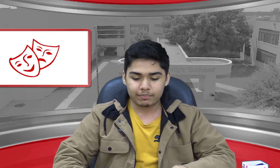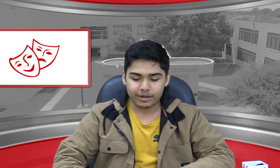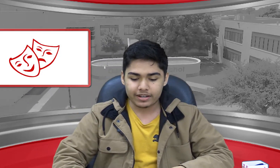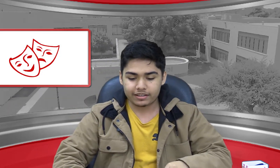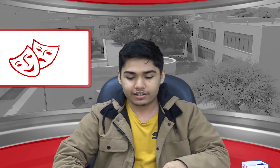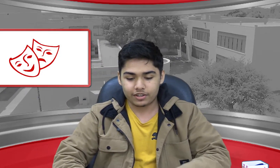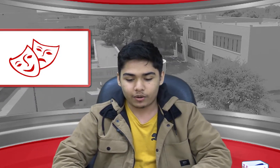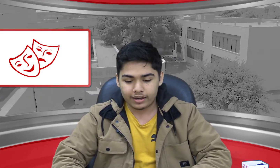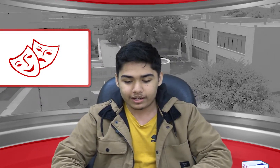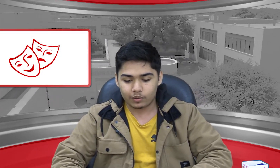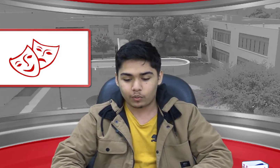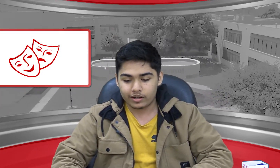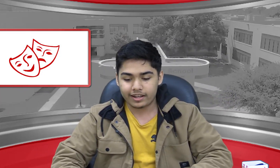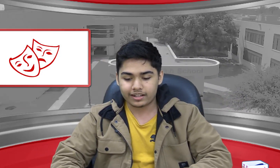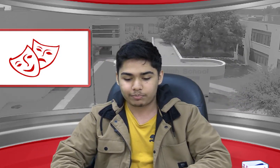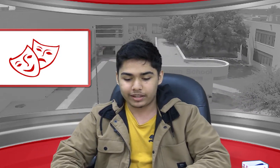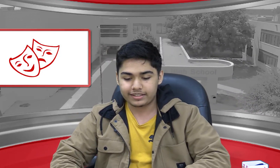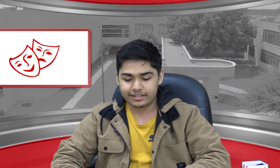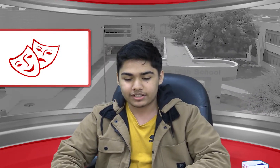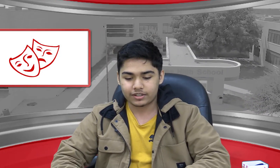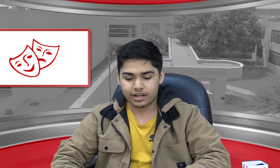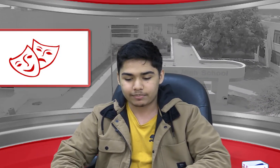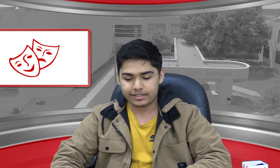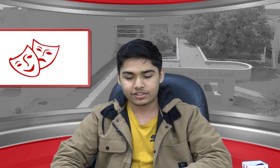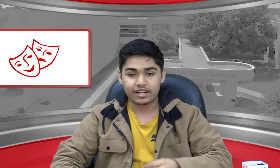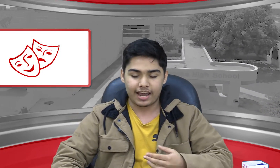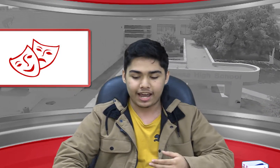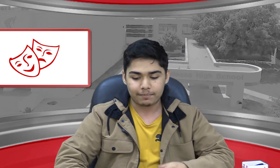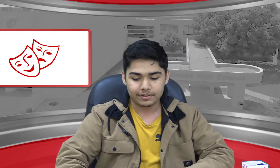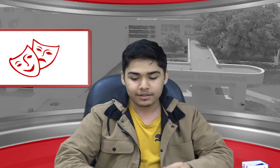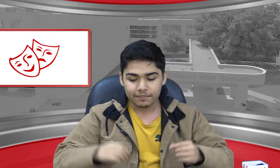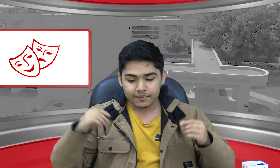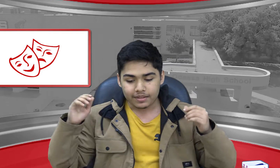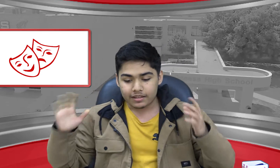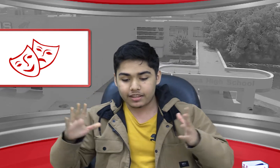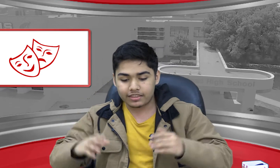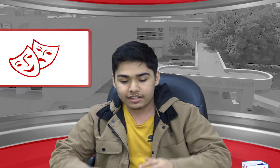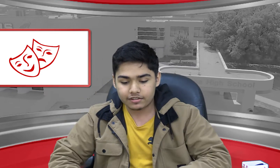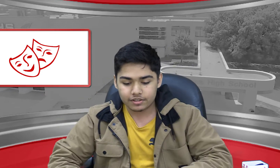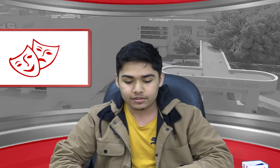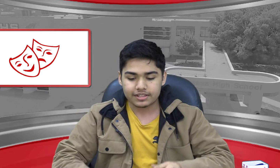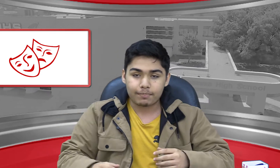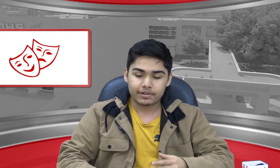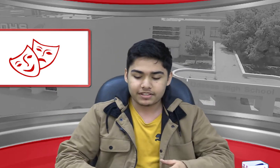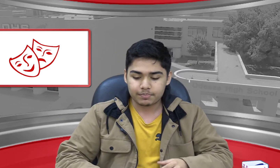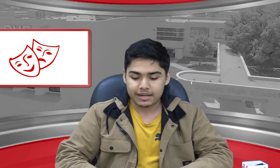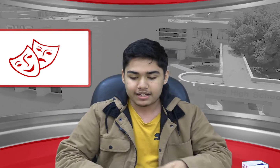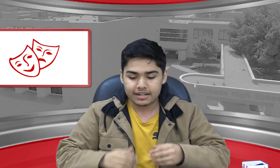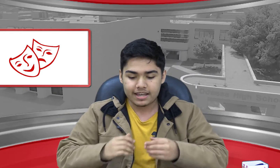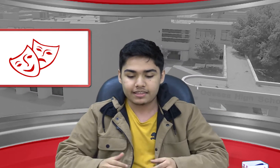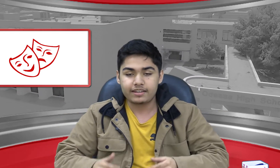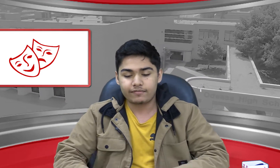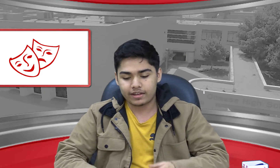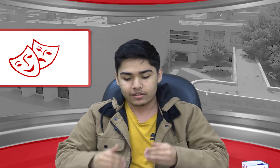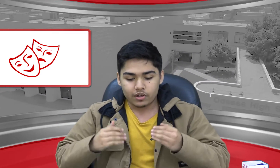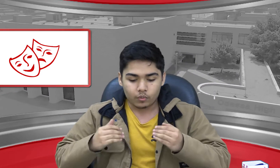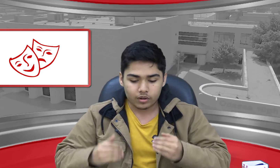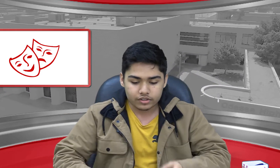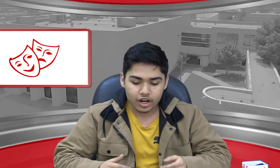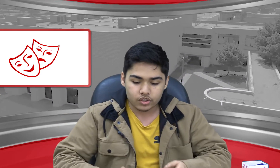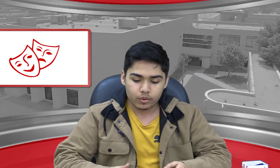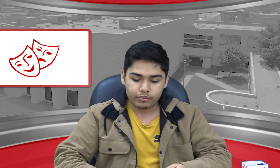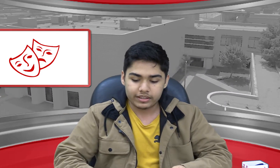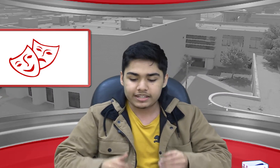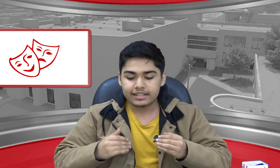Before spring break, the UIL one-act play district competition happened. The theater students that participated in the event